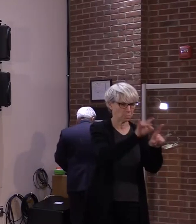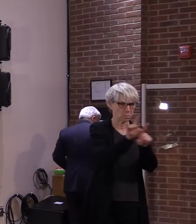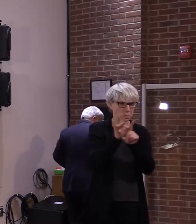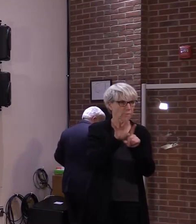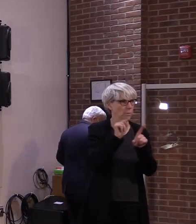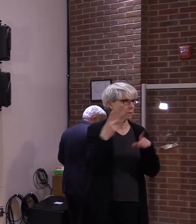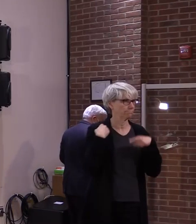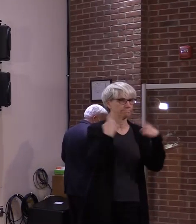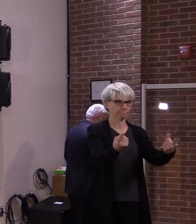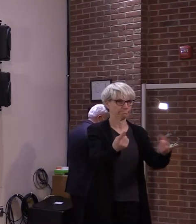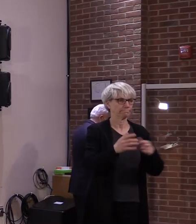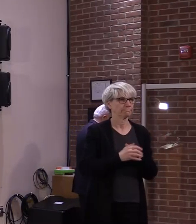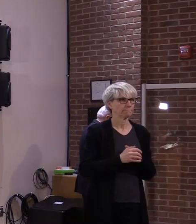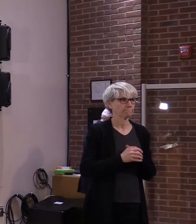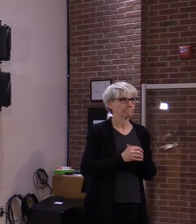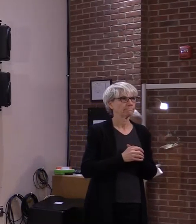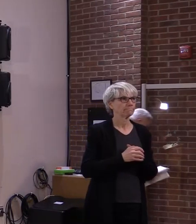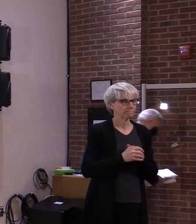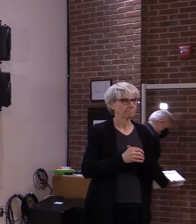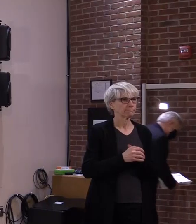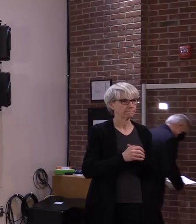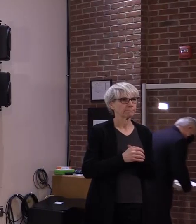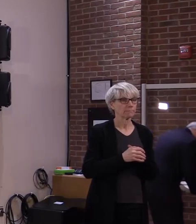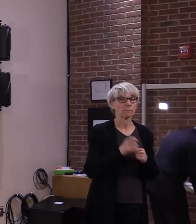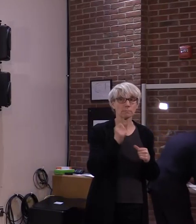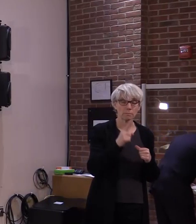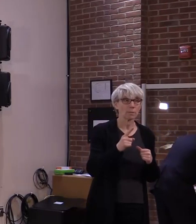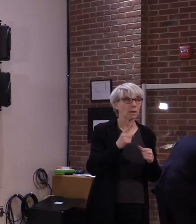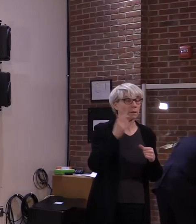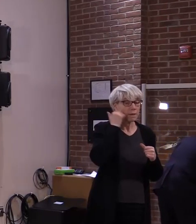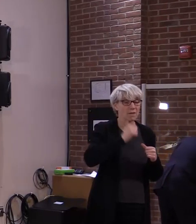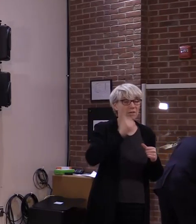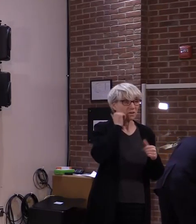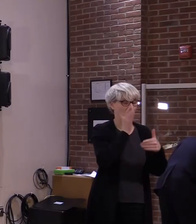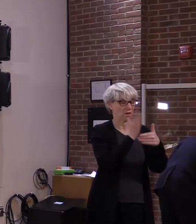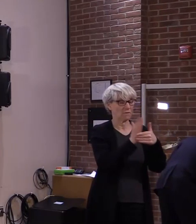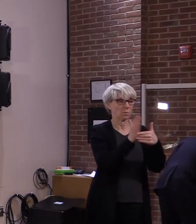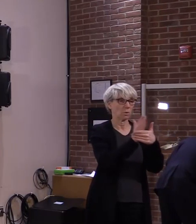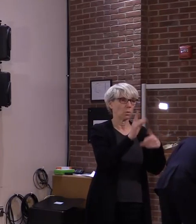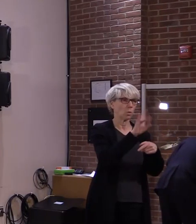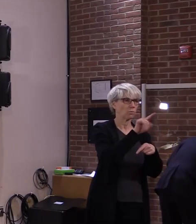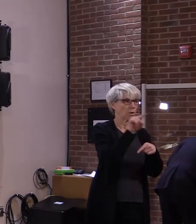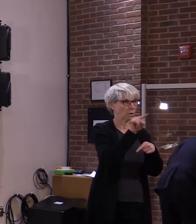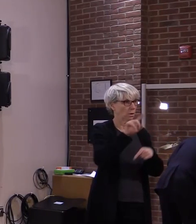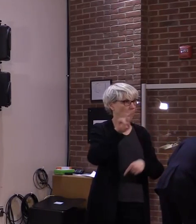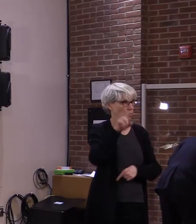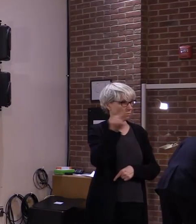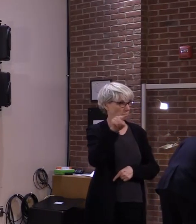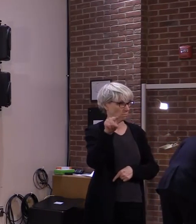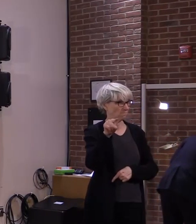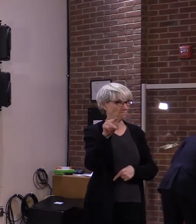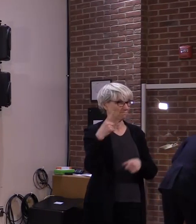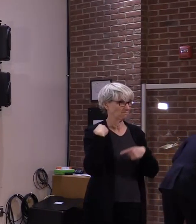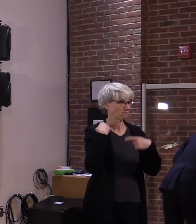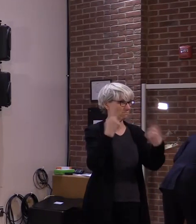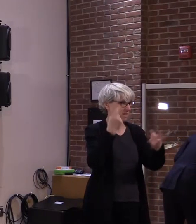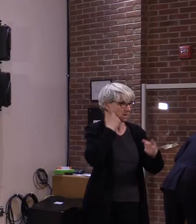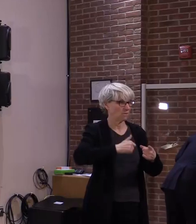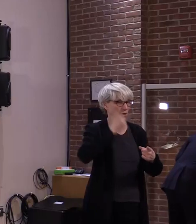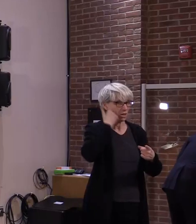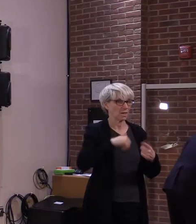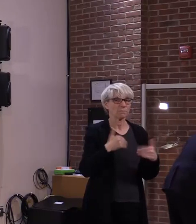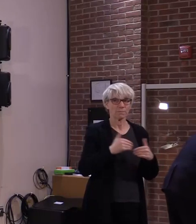Vermont. Those daily reported cases continue to range from the 100s to the 200s. We believe